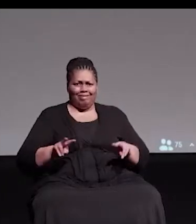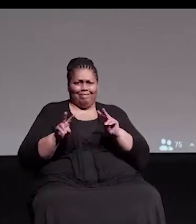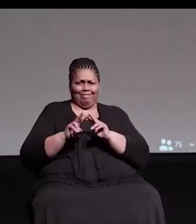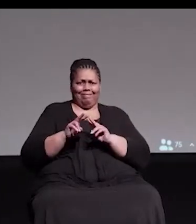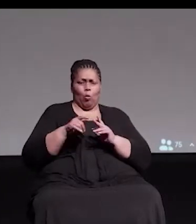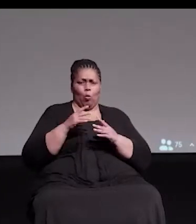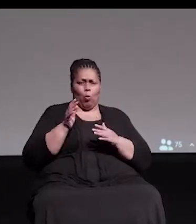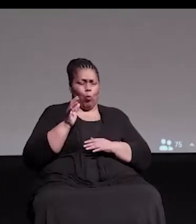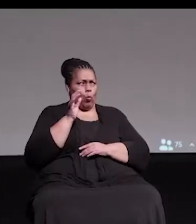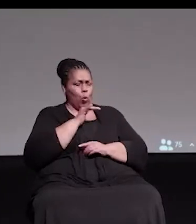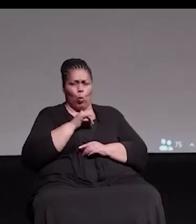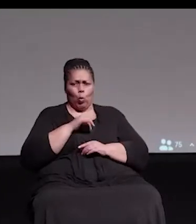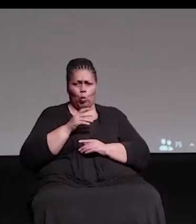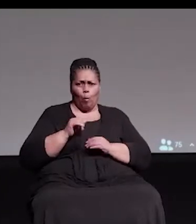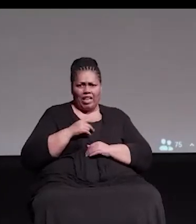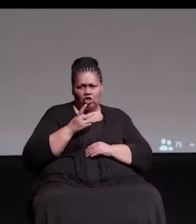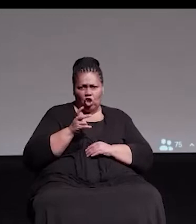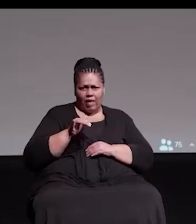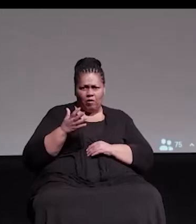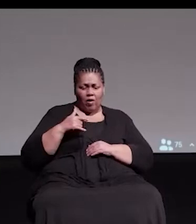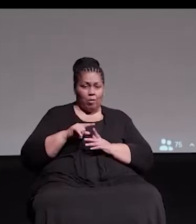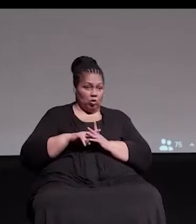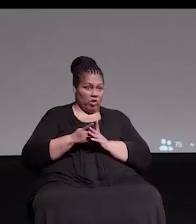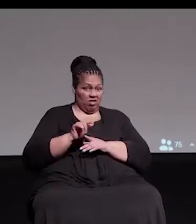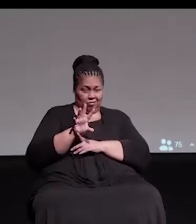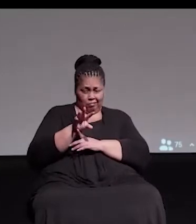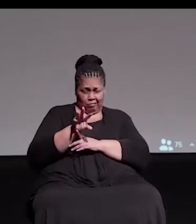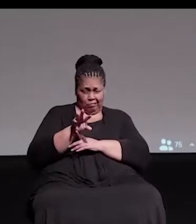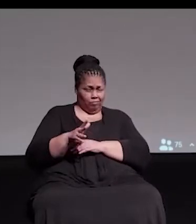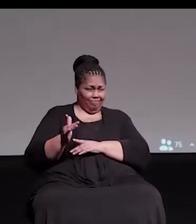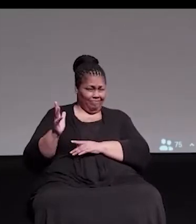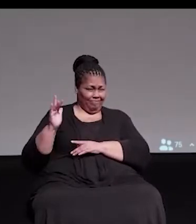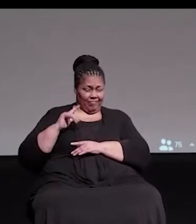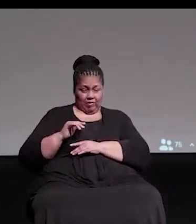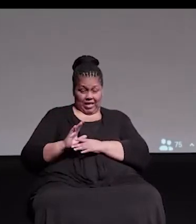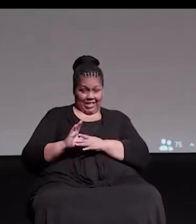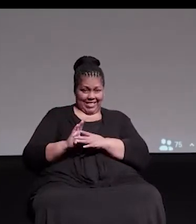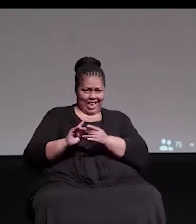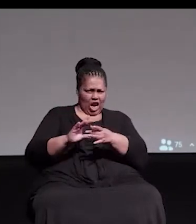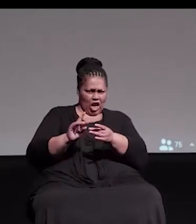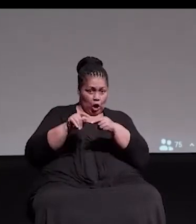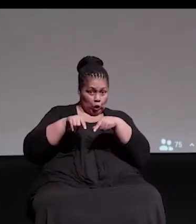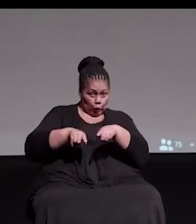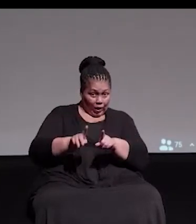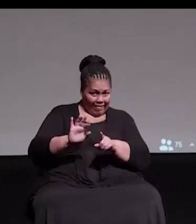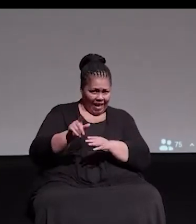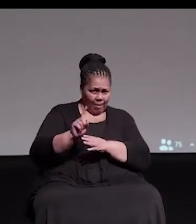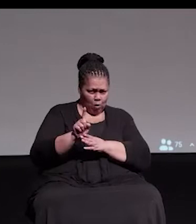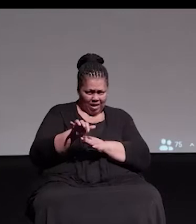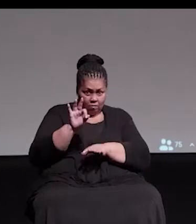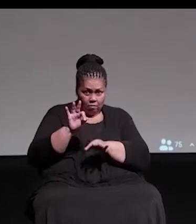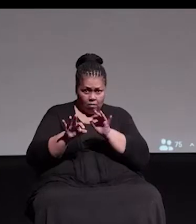this footage even since it was originally shot. And some of those moments of dialogue like helped